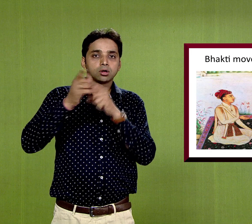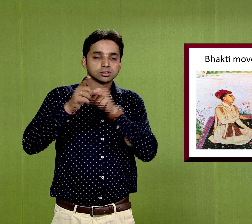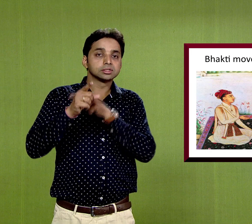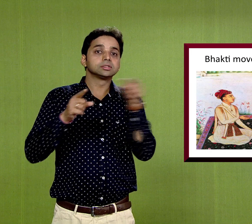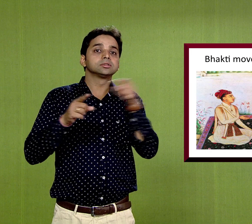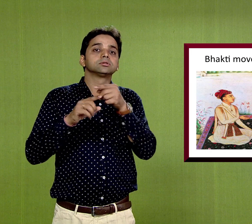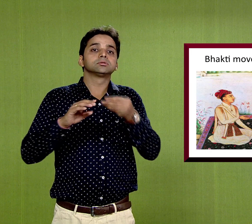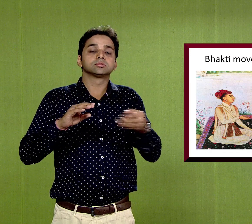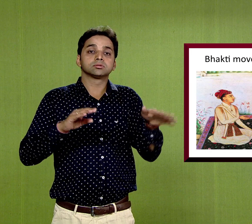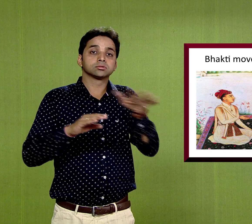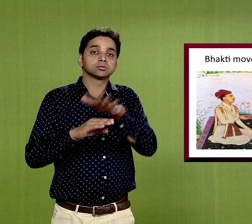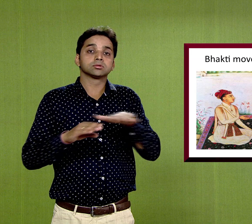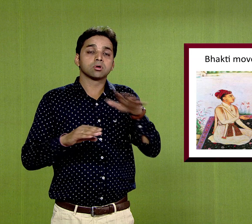also inspired